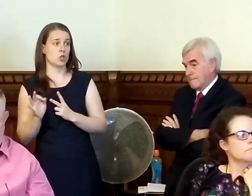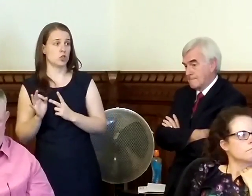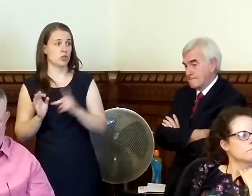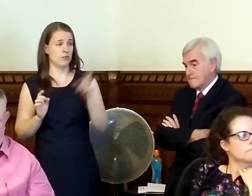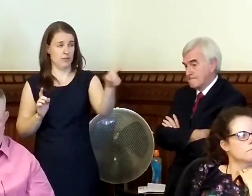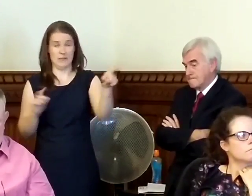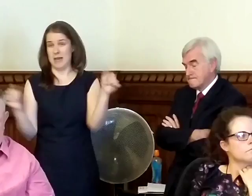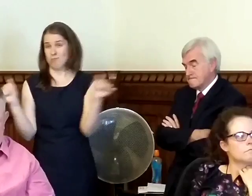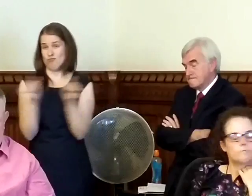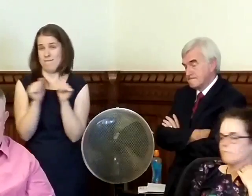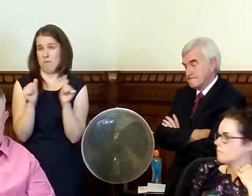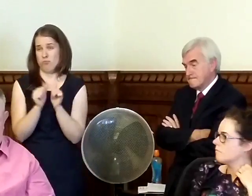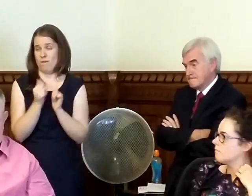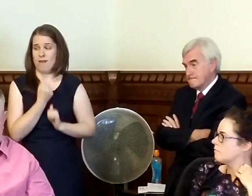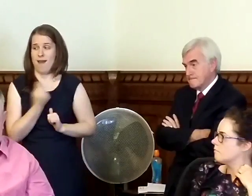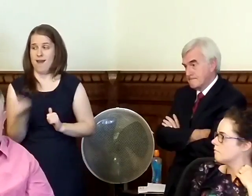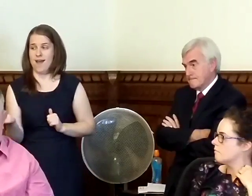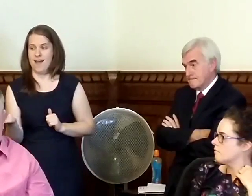A very brief question.